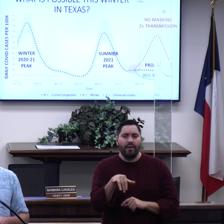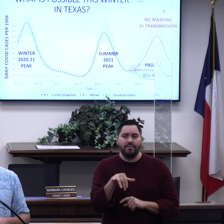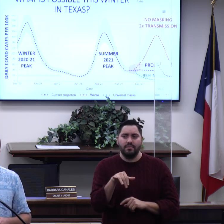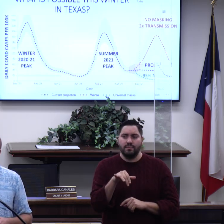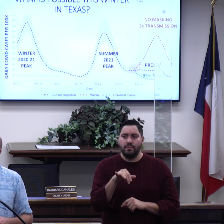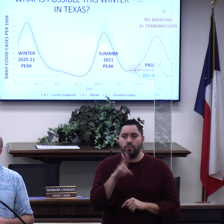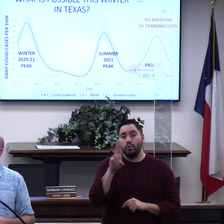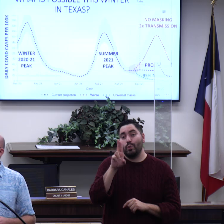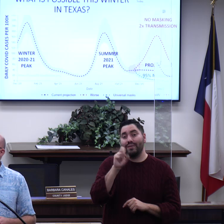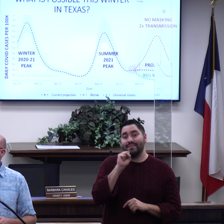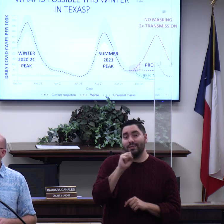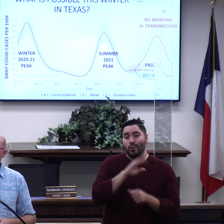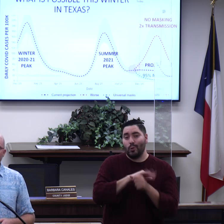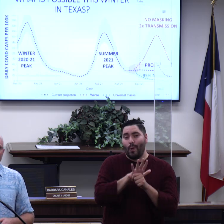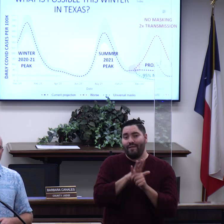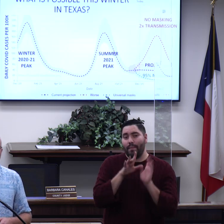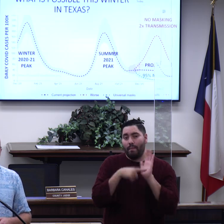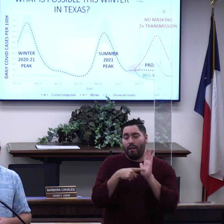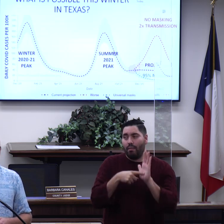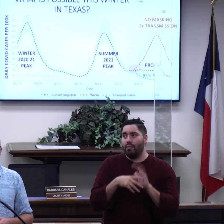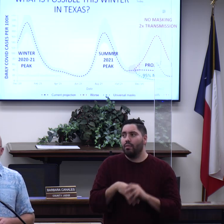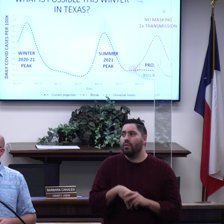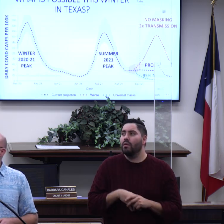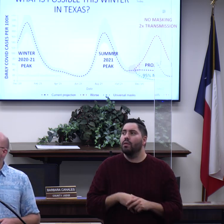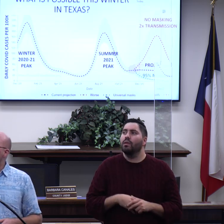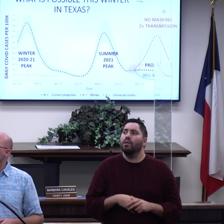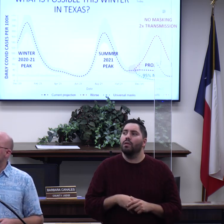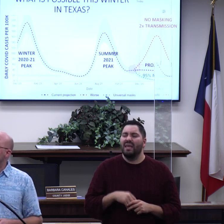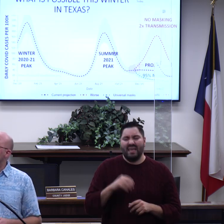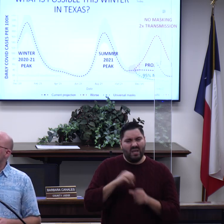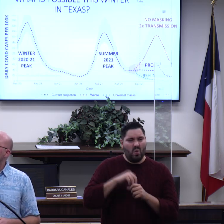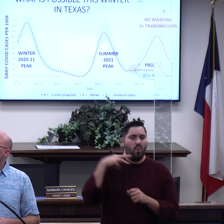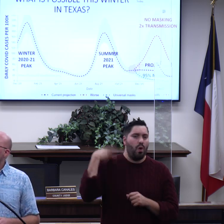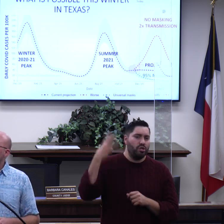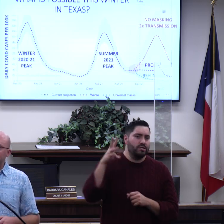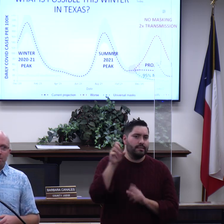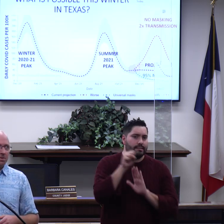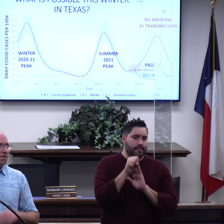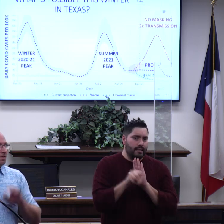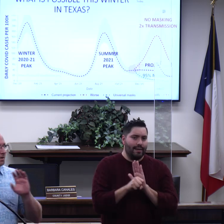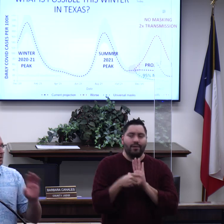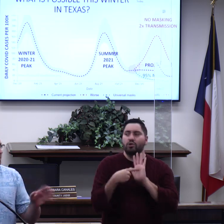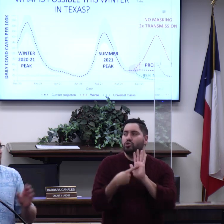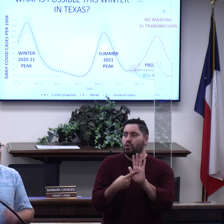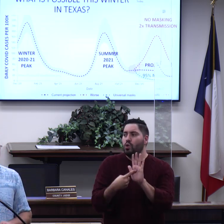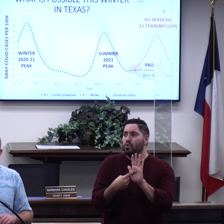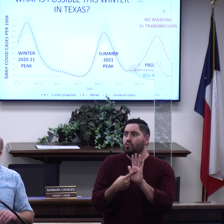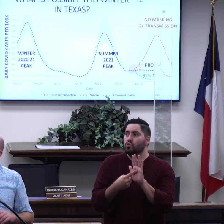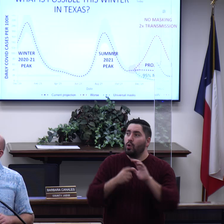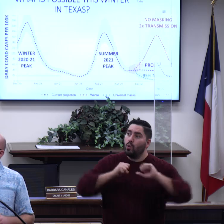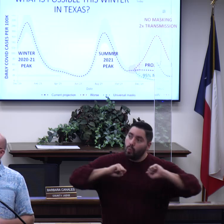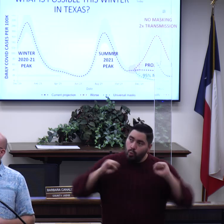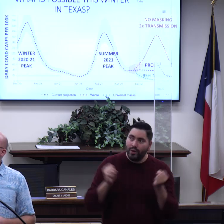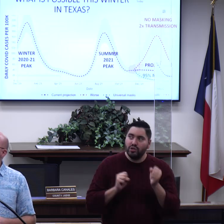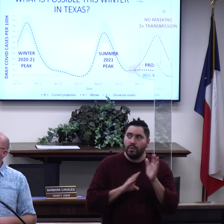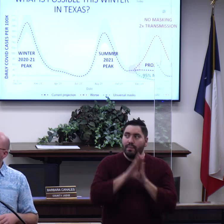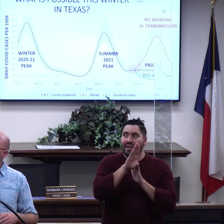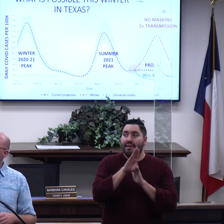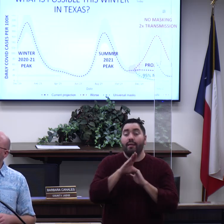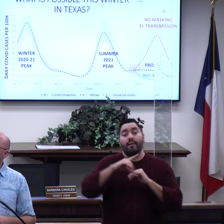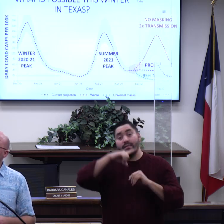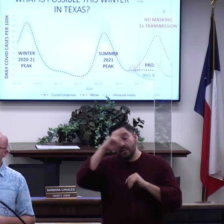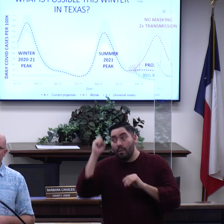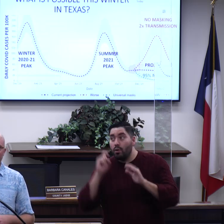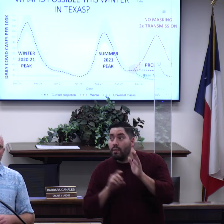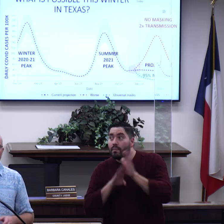United States COVID modeling outfit in Washington State. And it shows you the winter peak. You've got the summer peak. This is the